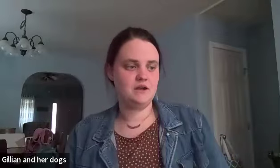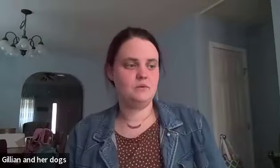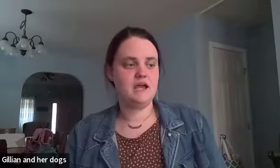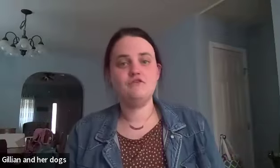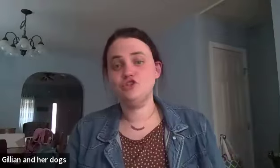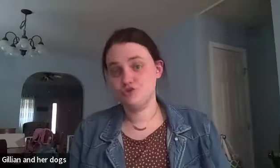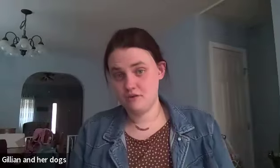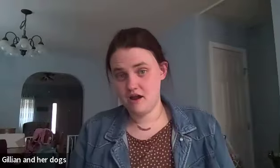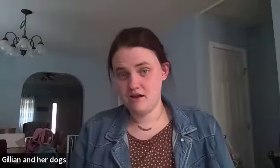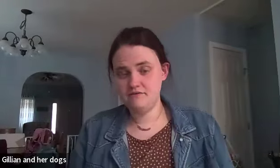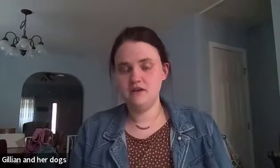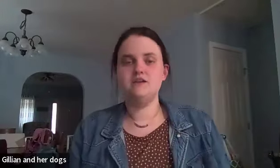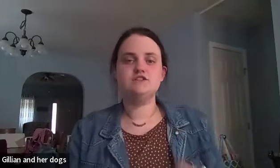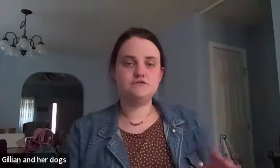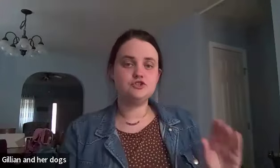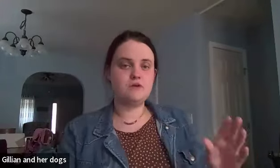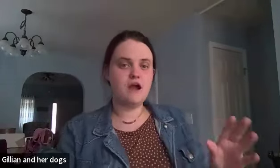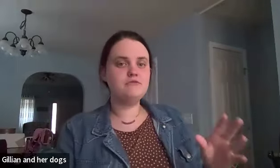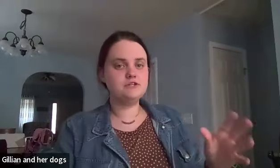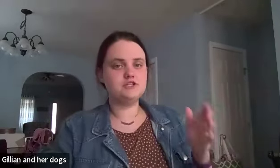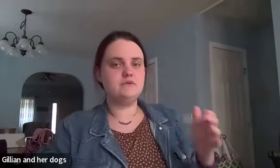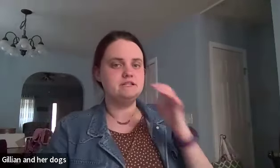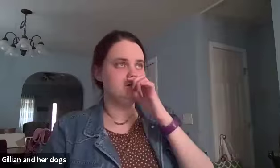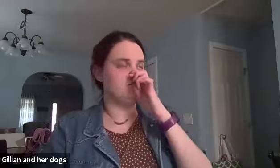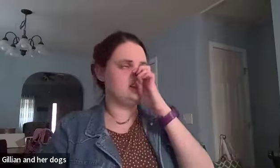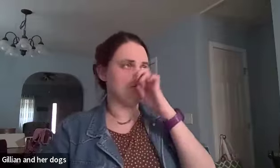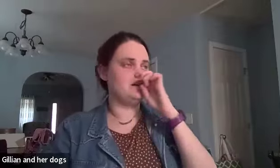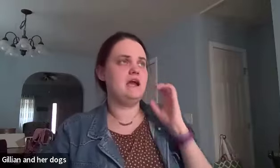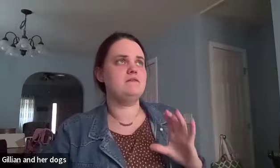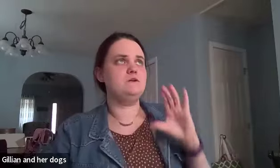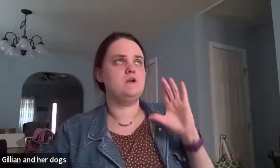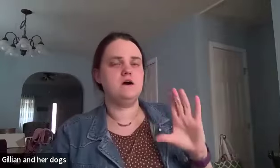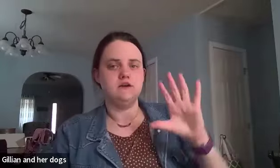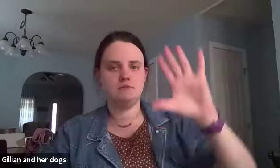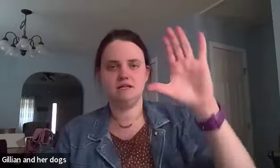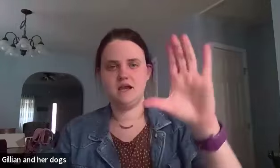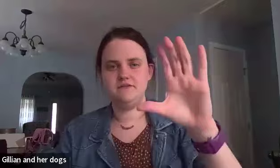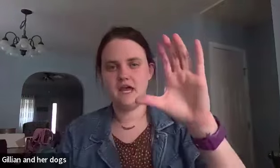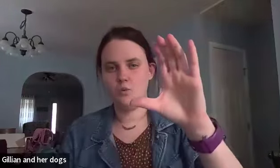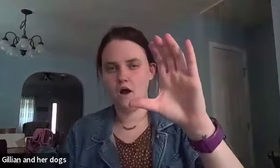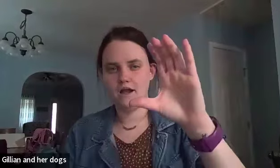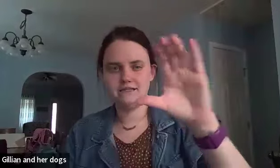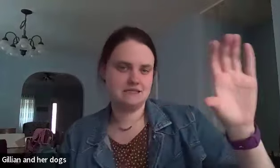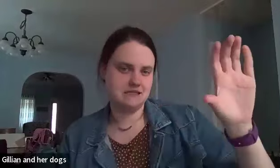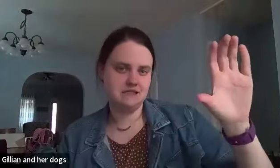Then we have a giraffe. So for giraffe, what you're going to do is you're going to have your non-dominant kind of in that wide